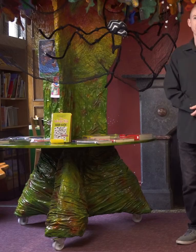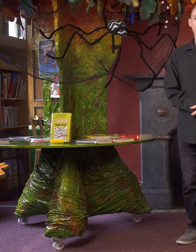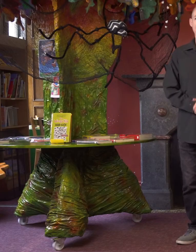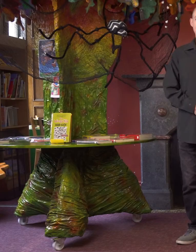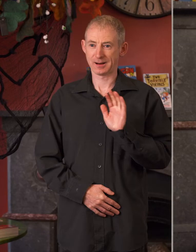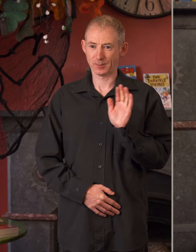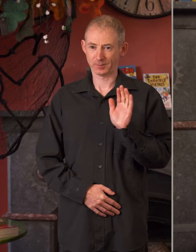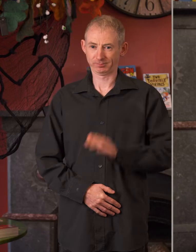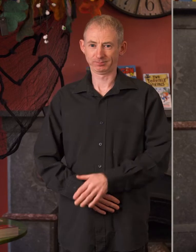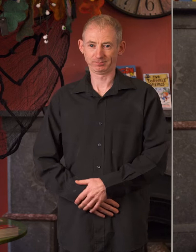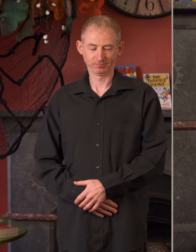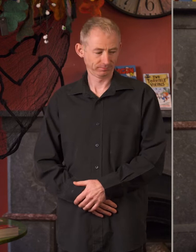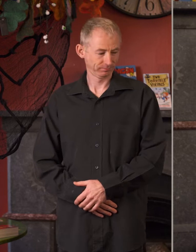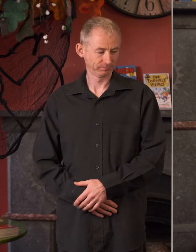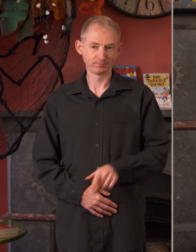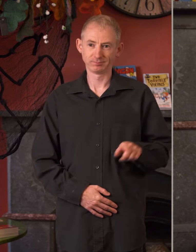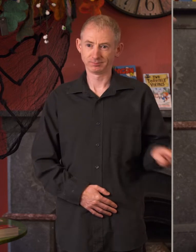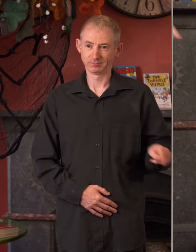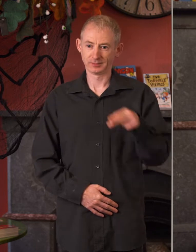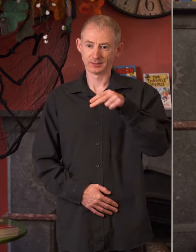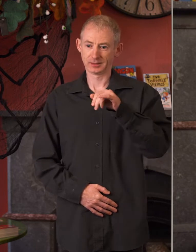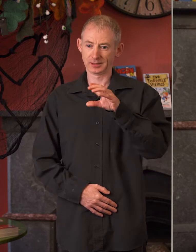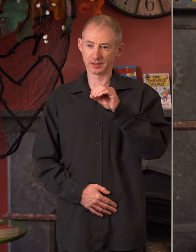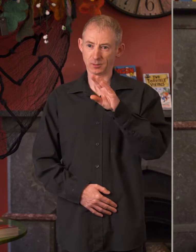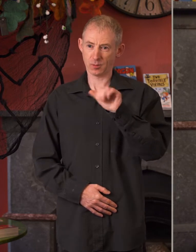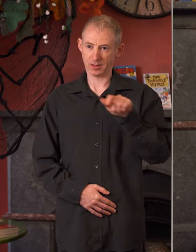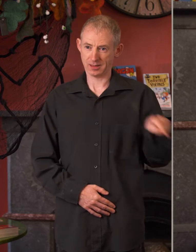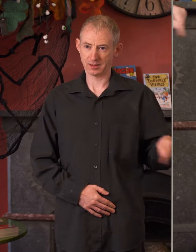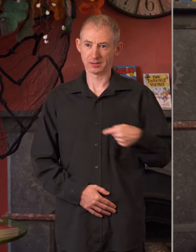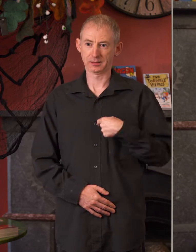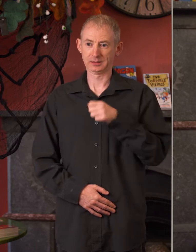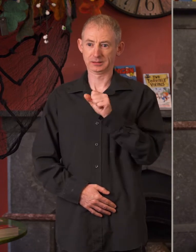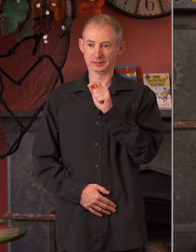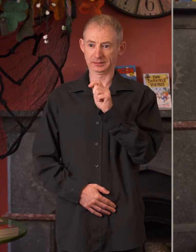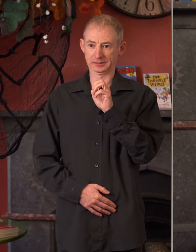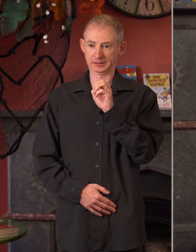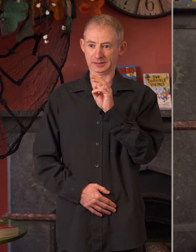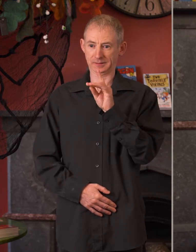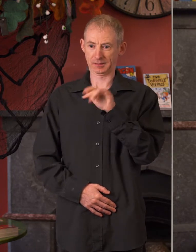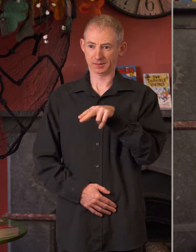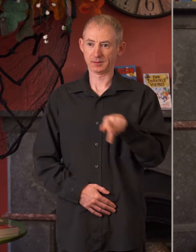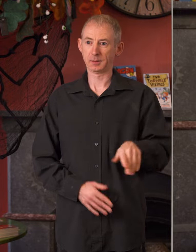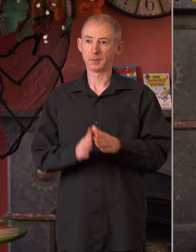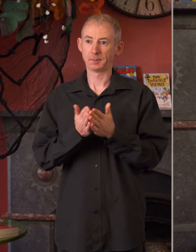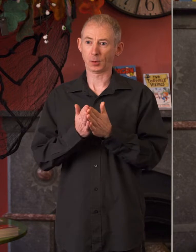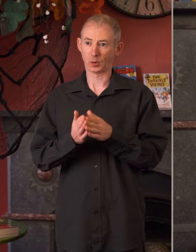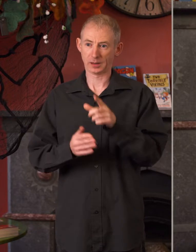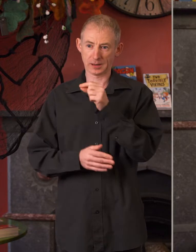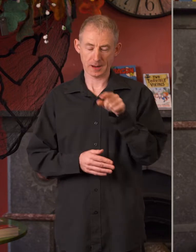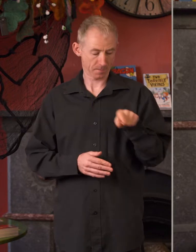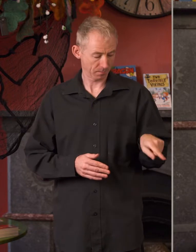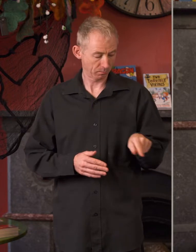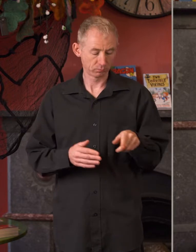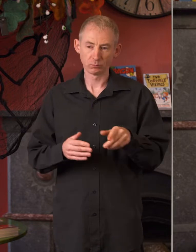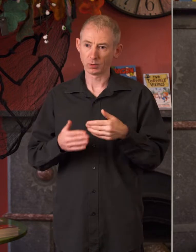Hello everybody, welcome to Storytime. I'm Nicola and this is Stephen, and today we're reading Don't Worry